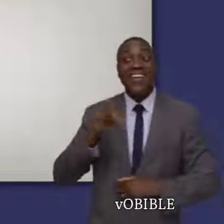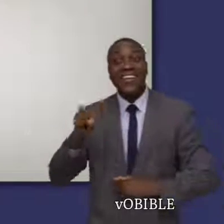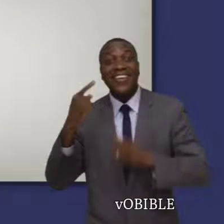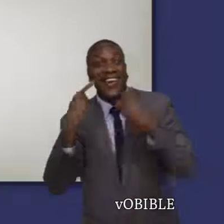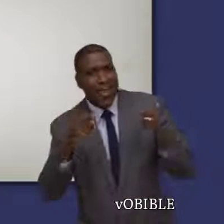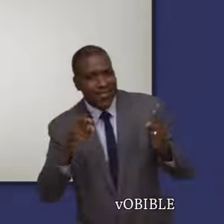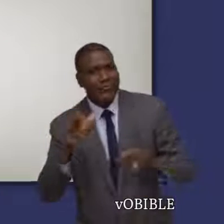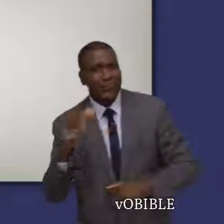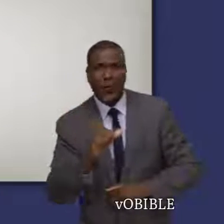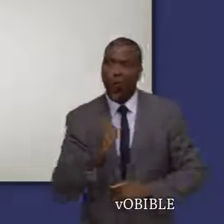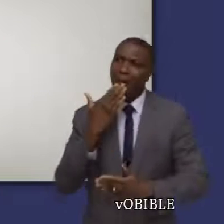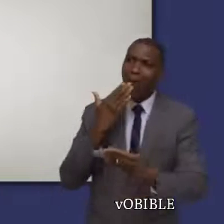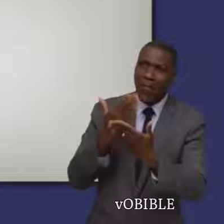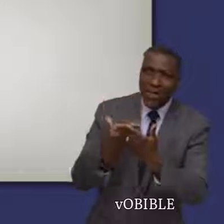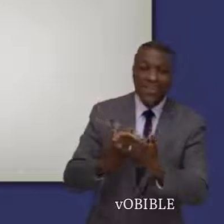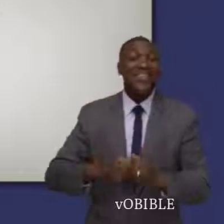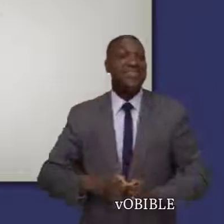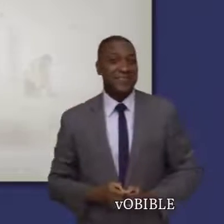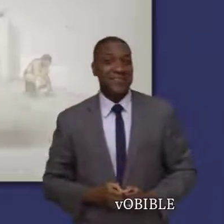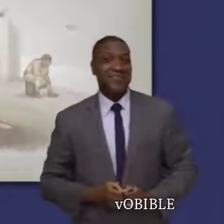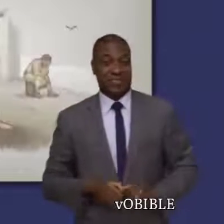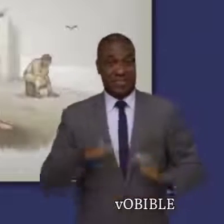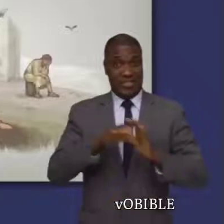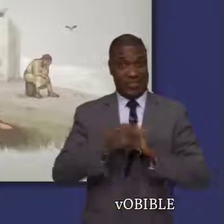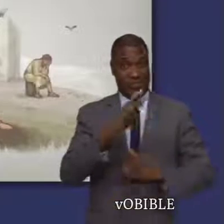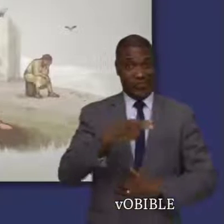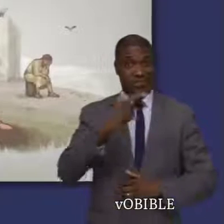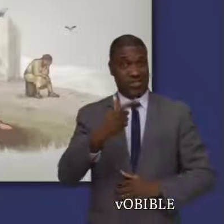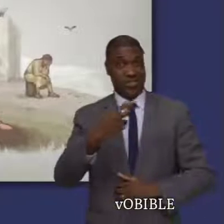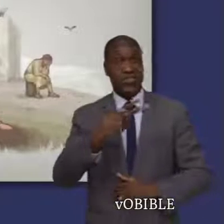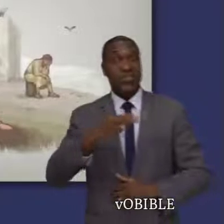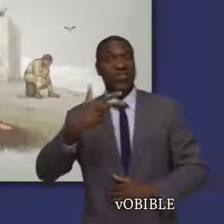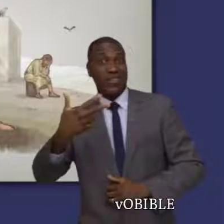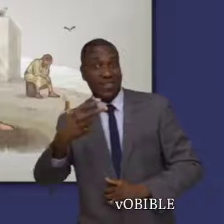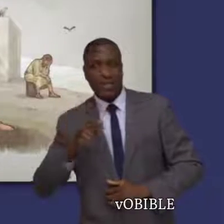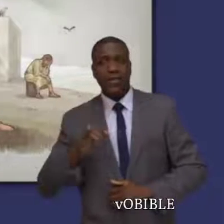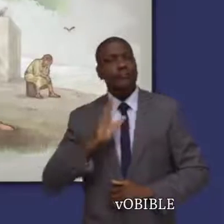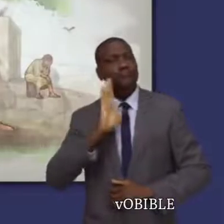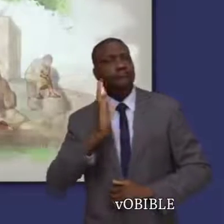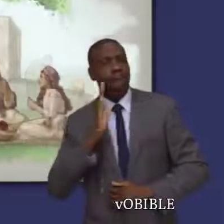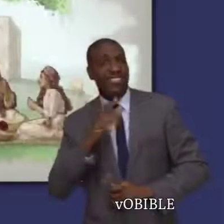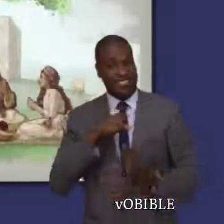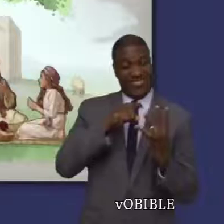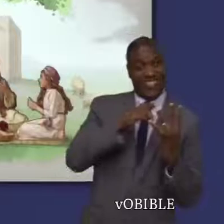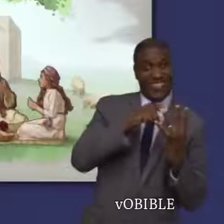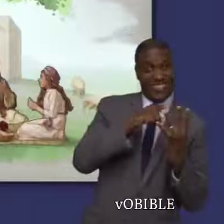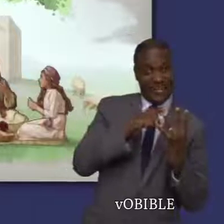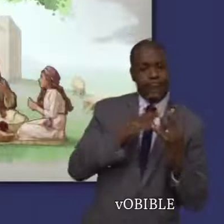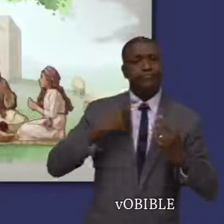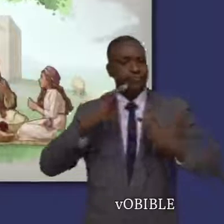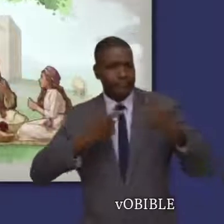The third discourse in chapters 27 and 28 sets out the cursings for disobedience and